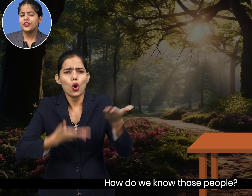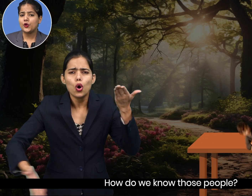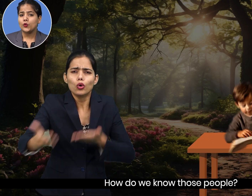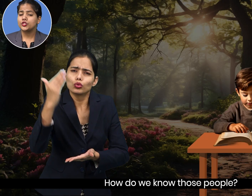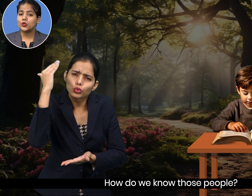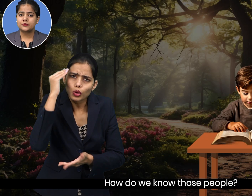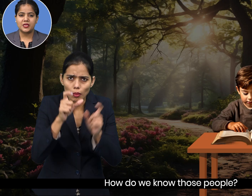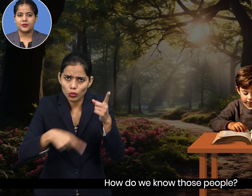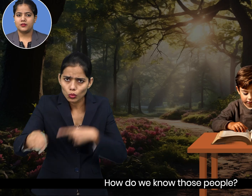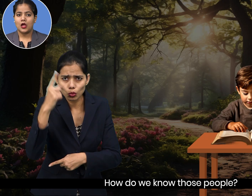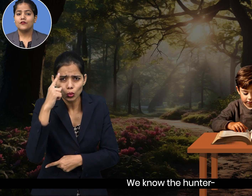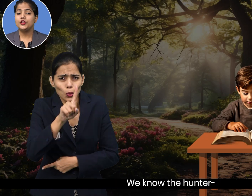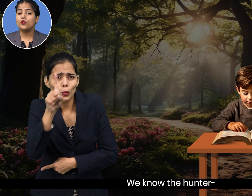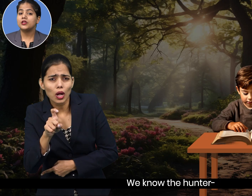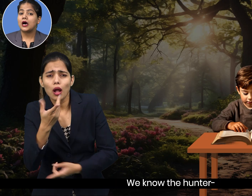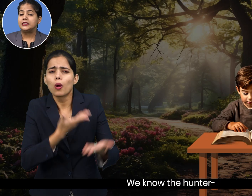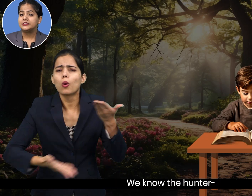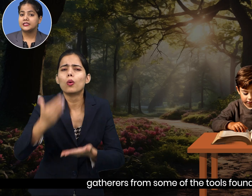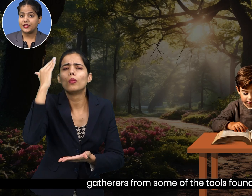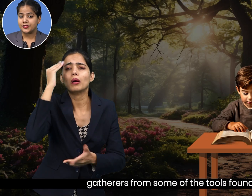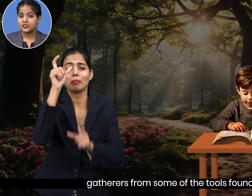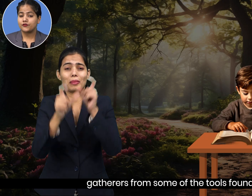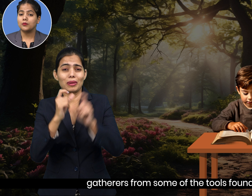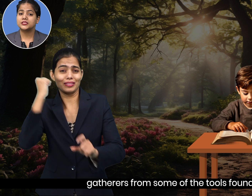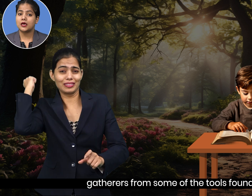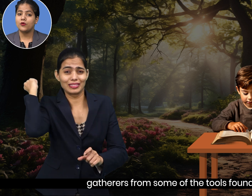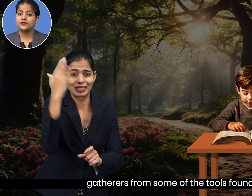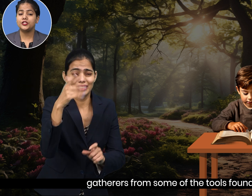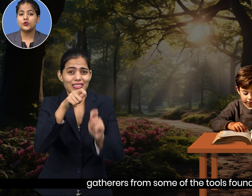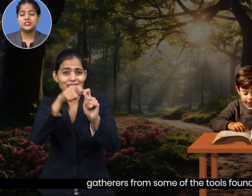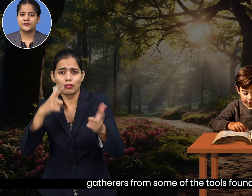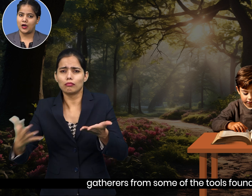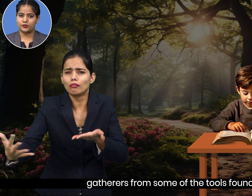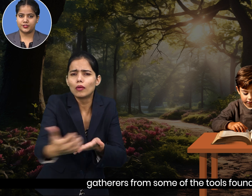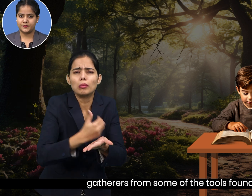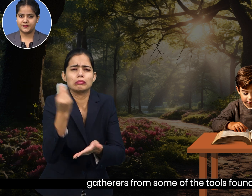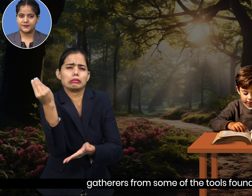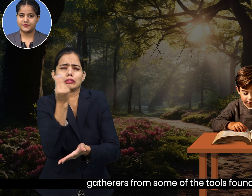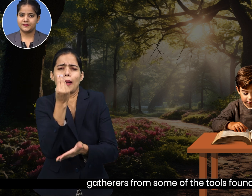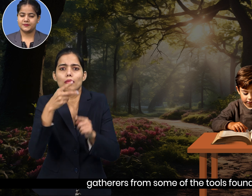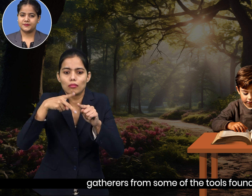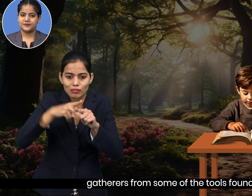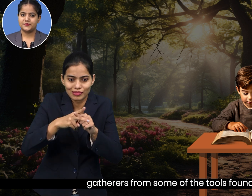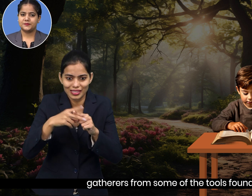How do we know those people? We know the hunter-gatherers from some of the tools found.